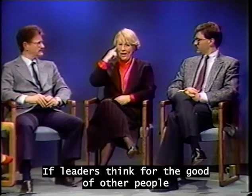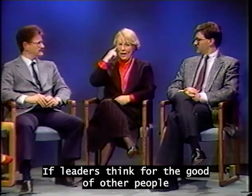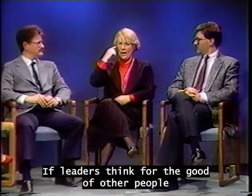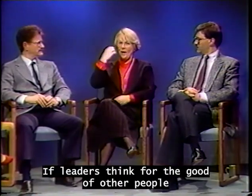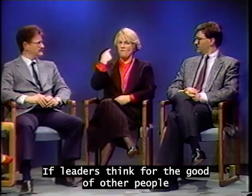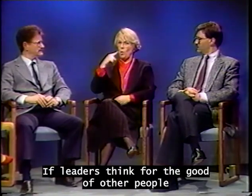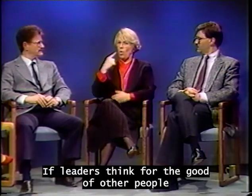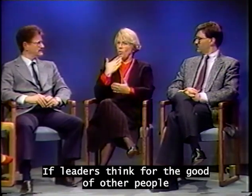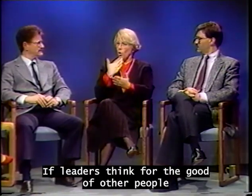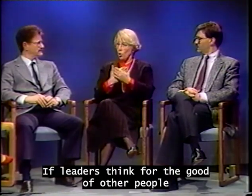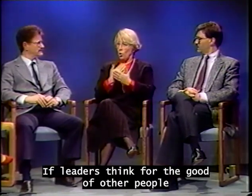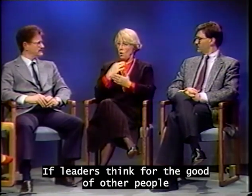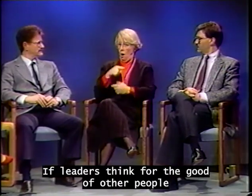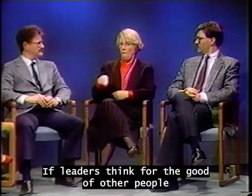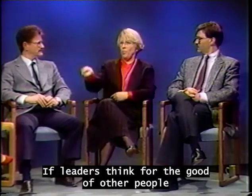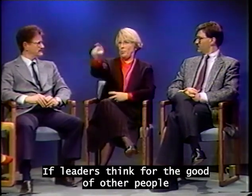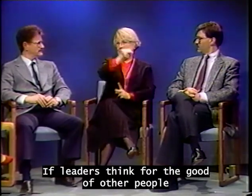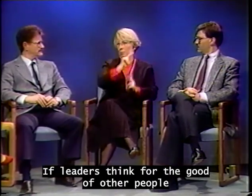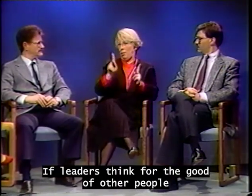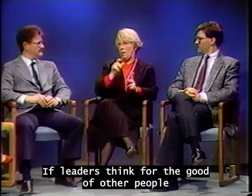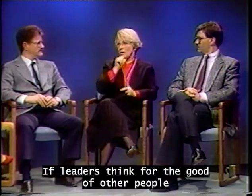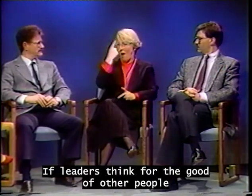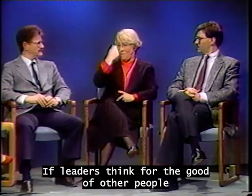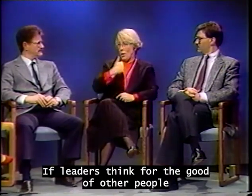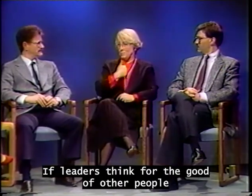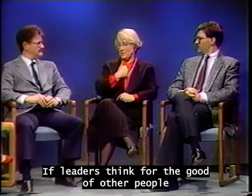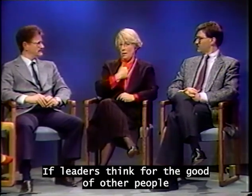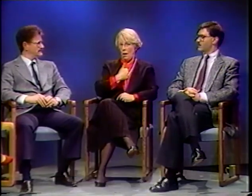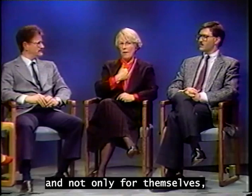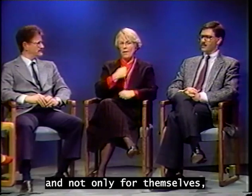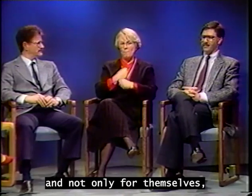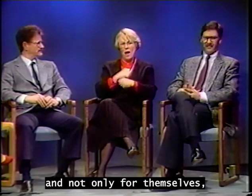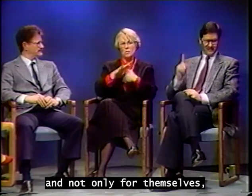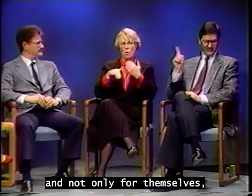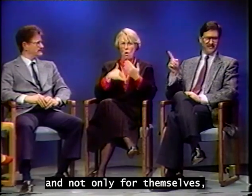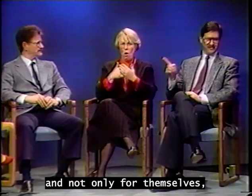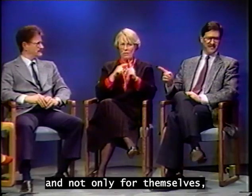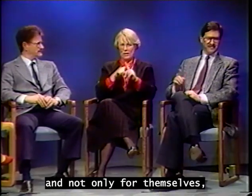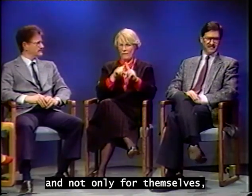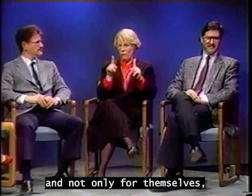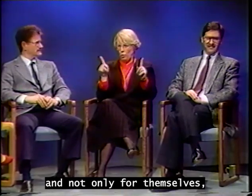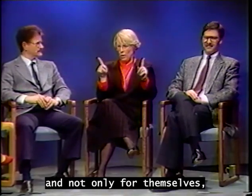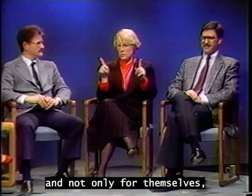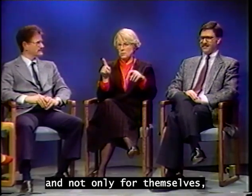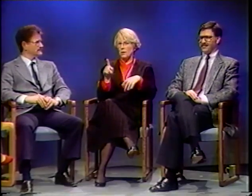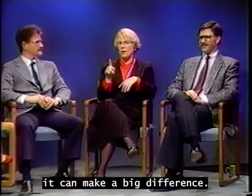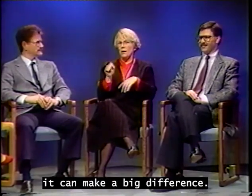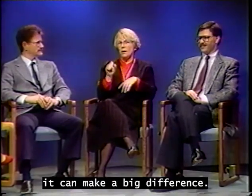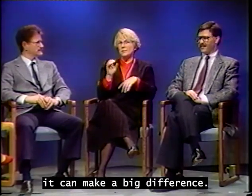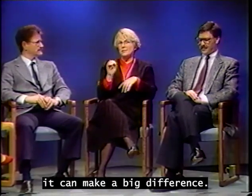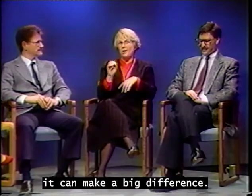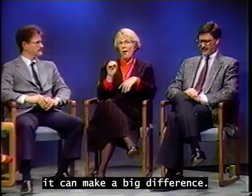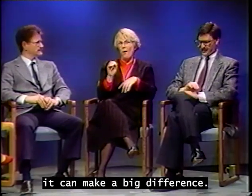leaders think for the good of other people and not only for themselves, it can make a big